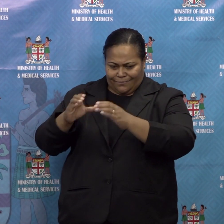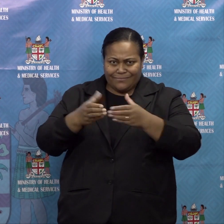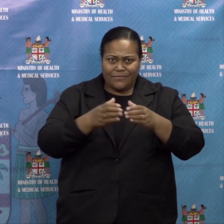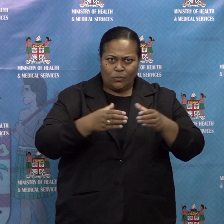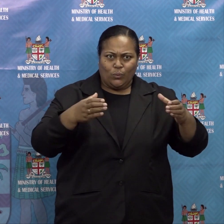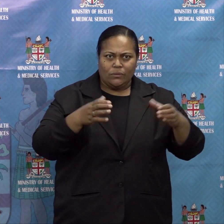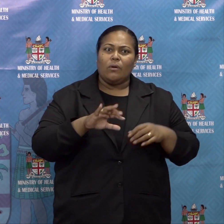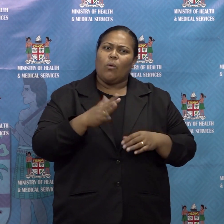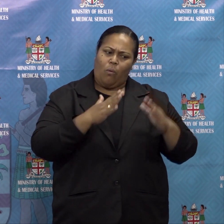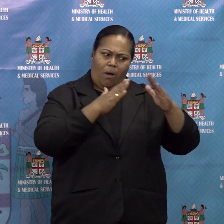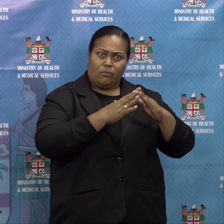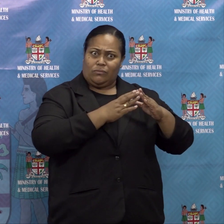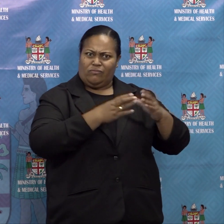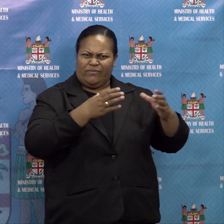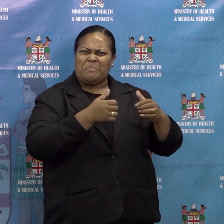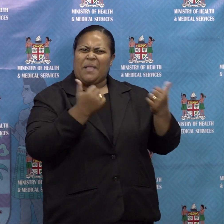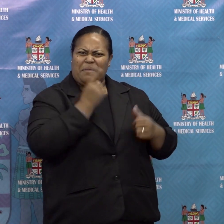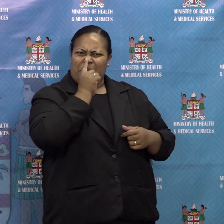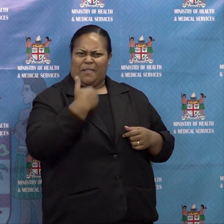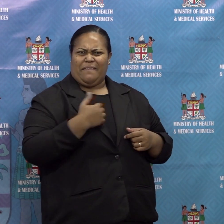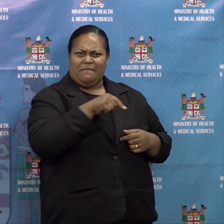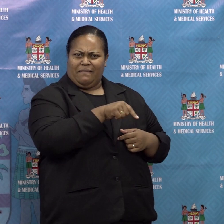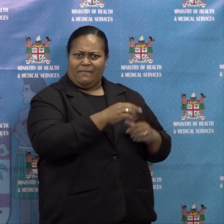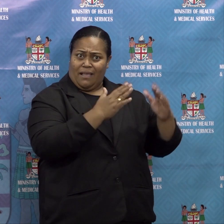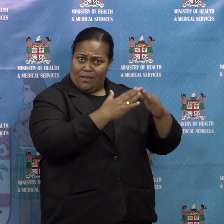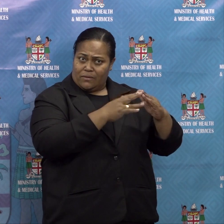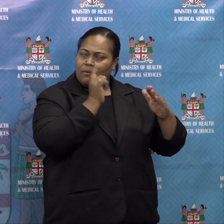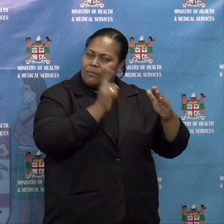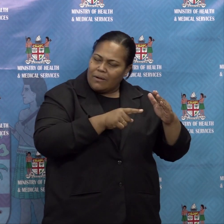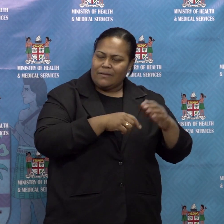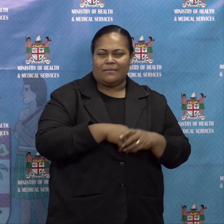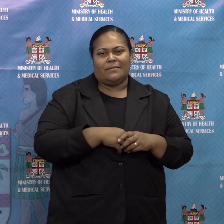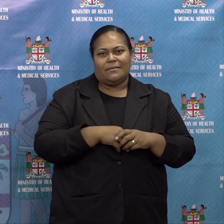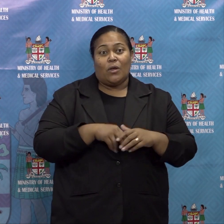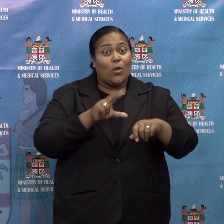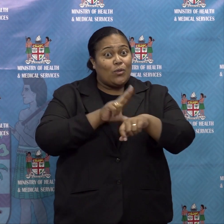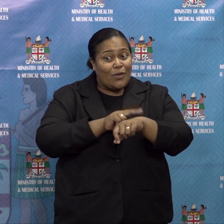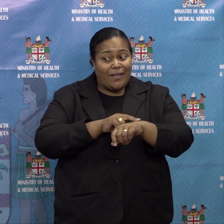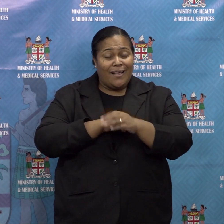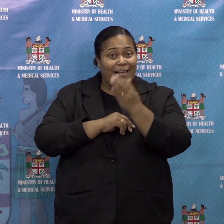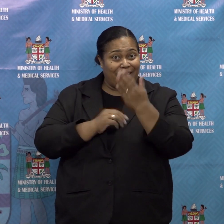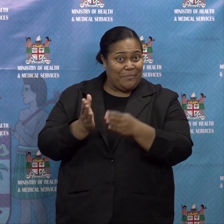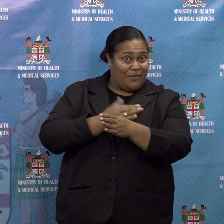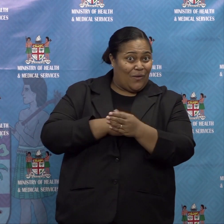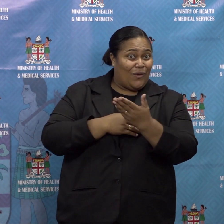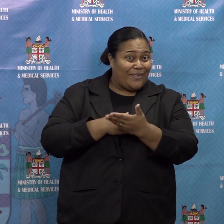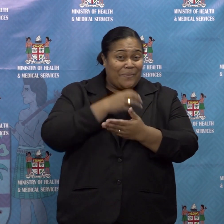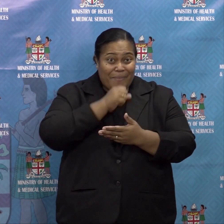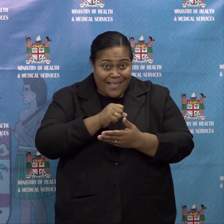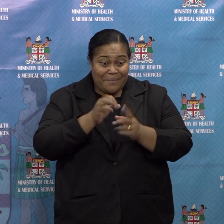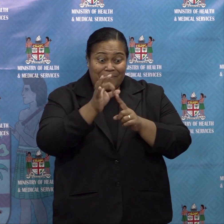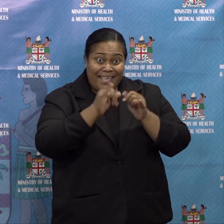from very large households. So we are, again, as Dr. Fong has been reiterating, we are asking you,